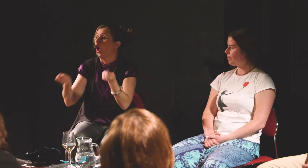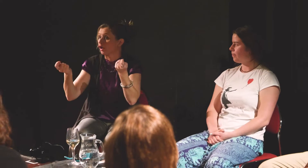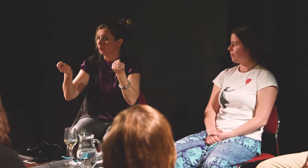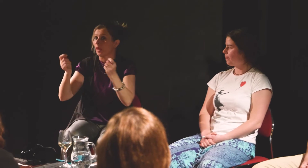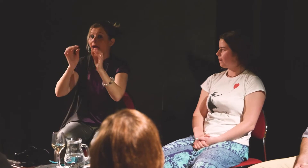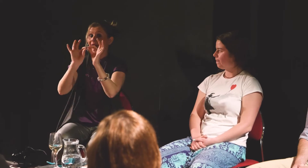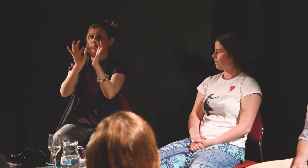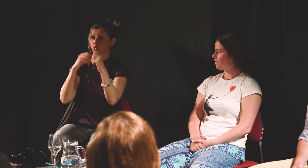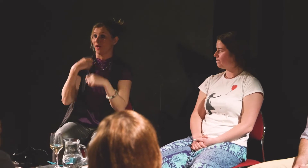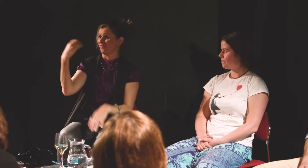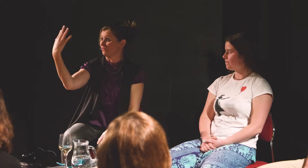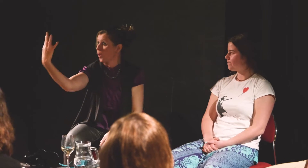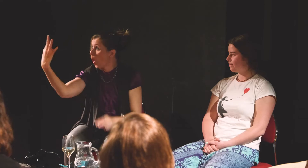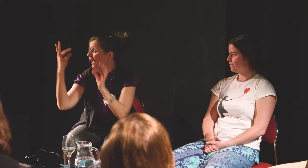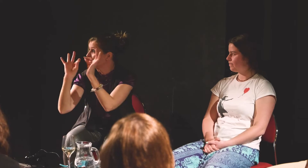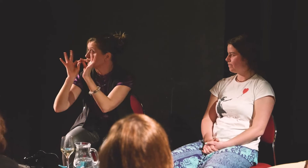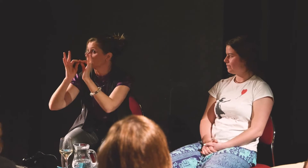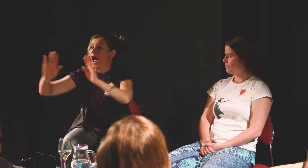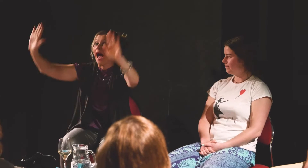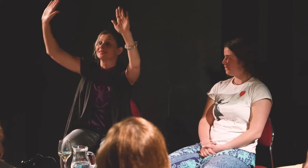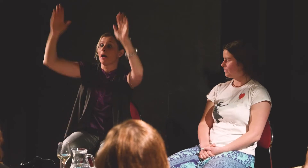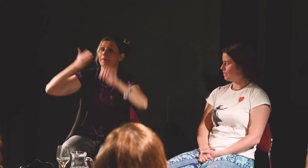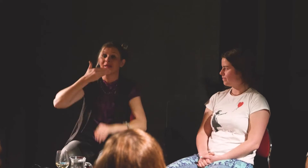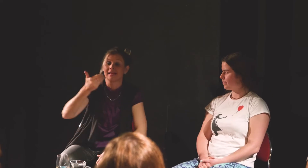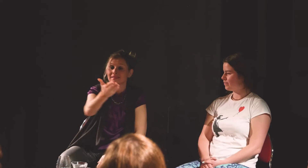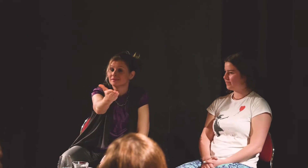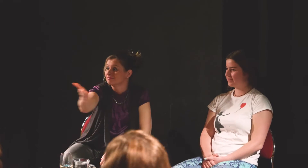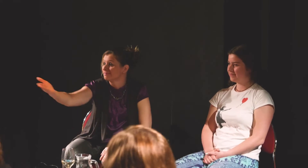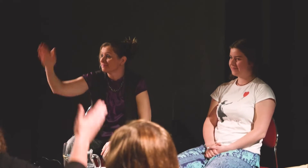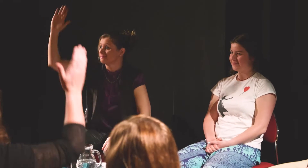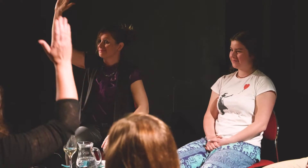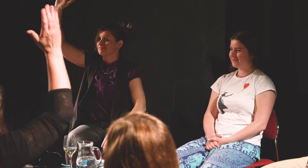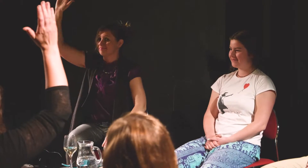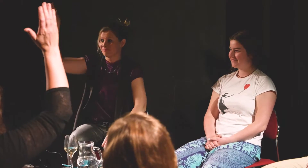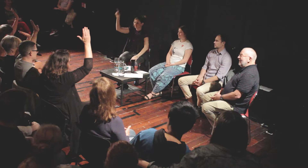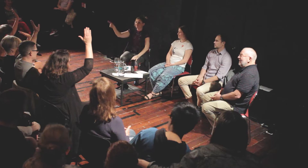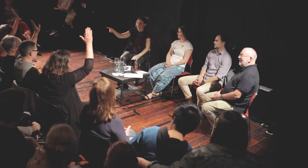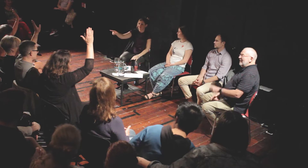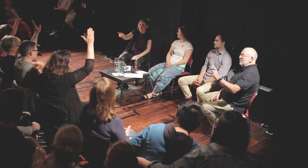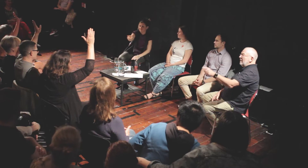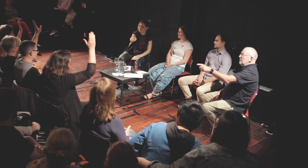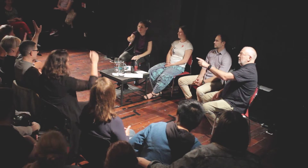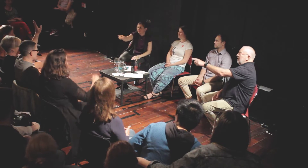already. And so how it's going to work, we've got 4 interpreters with us this evening. If you can just raise your hand.